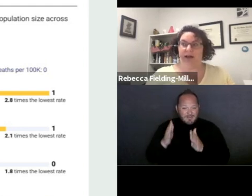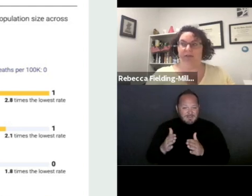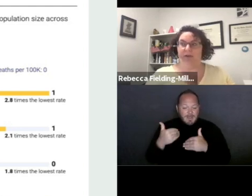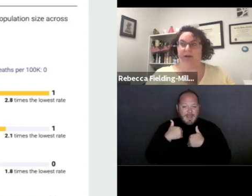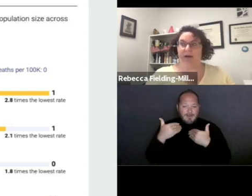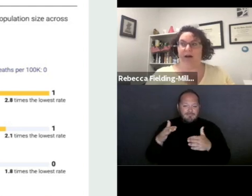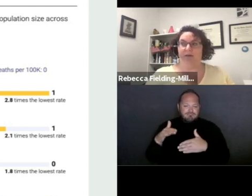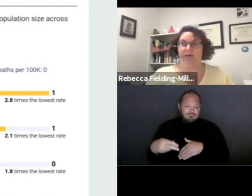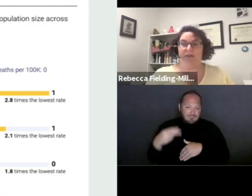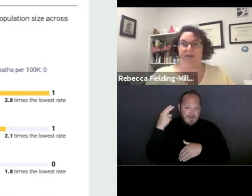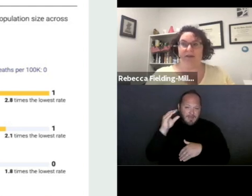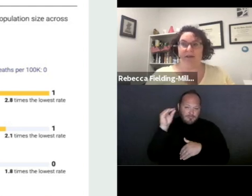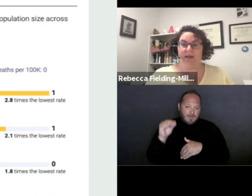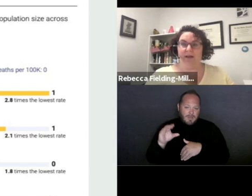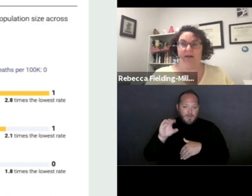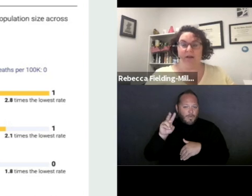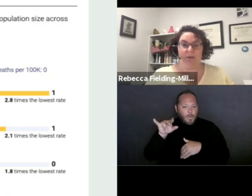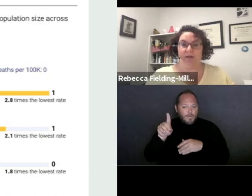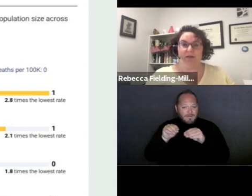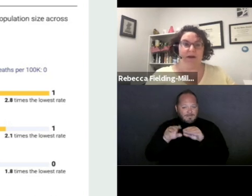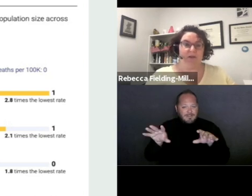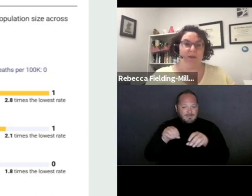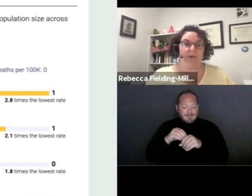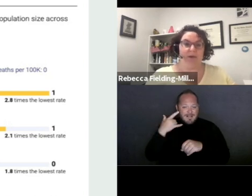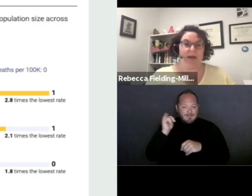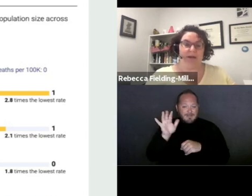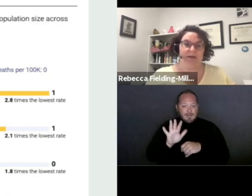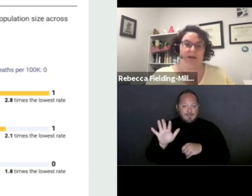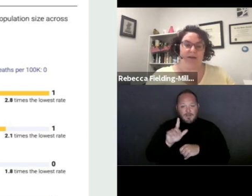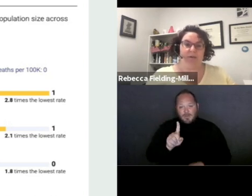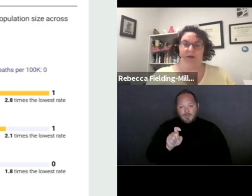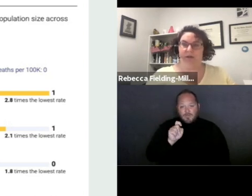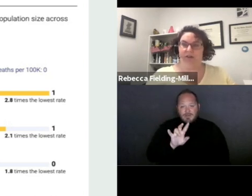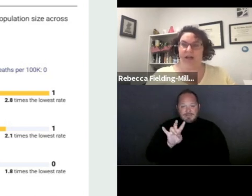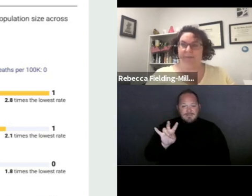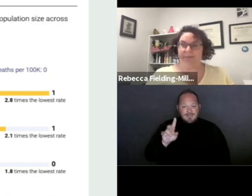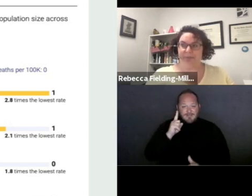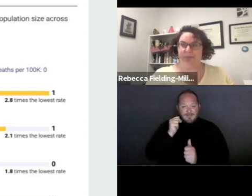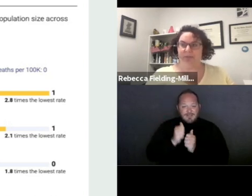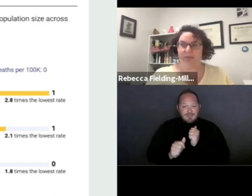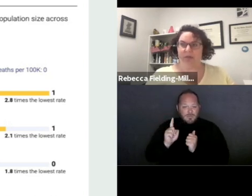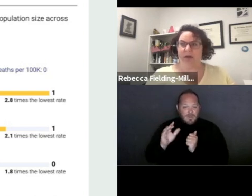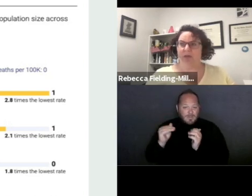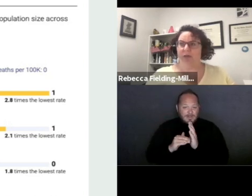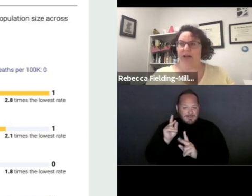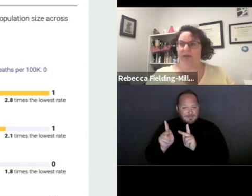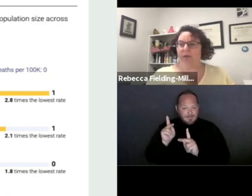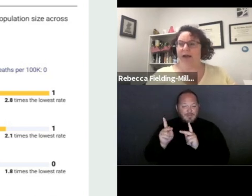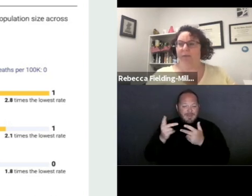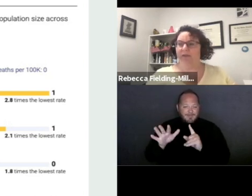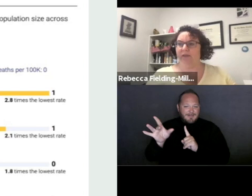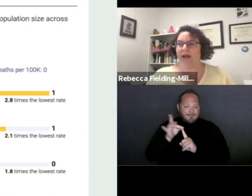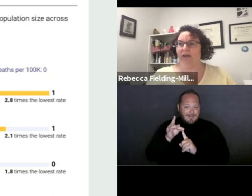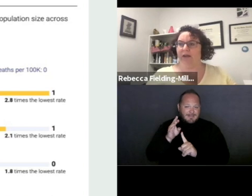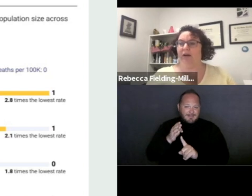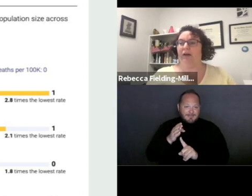in California. About 177 per 100,000 people had been infected by early July. Also, Native Hawaiian